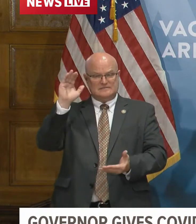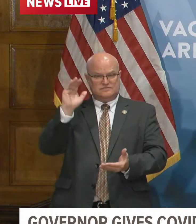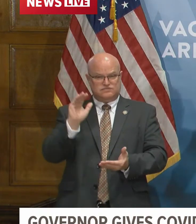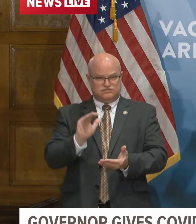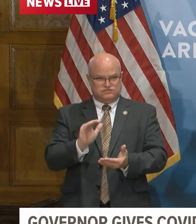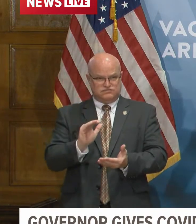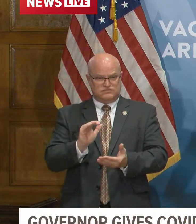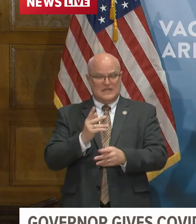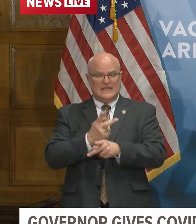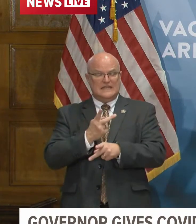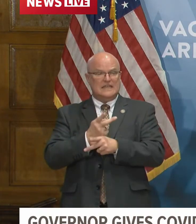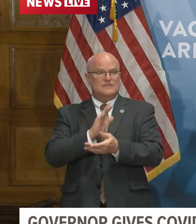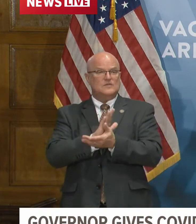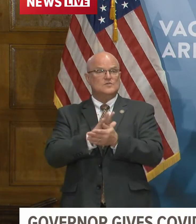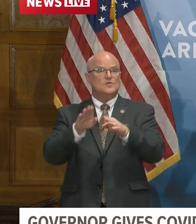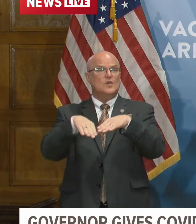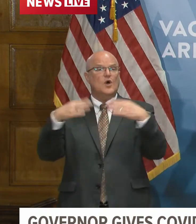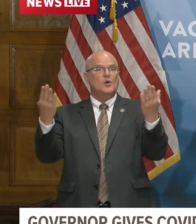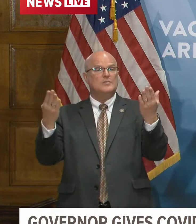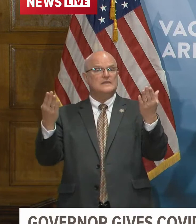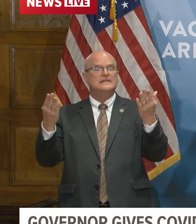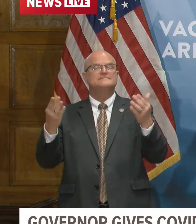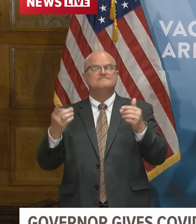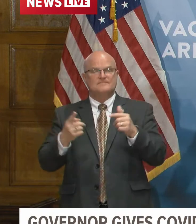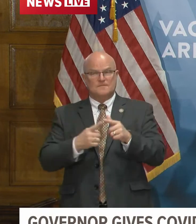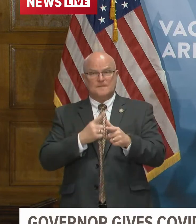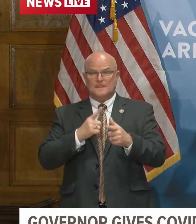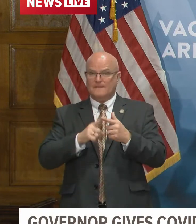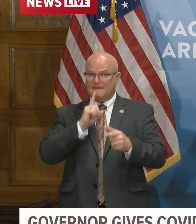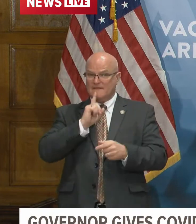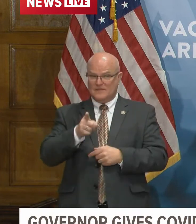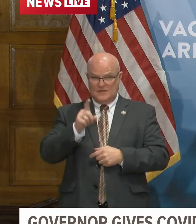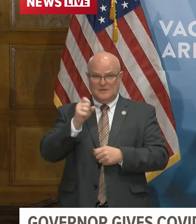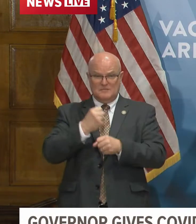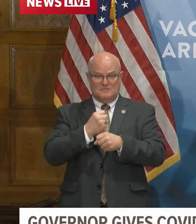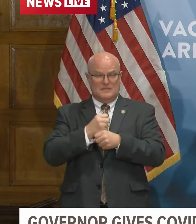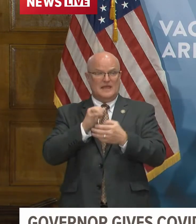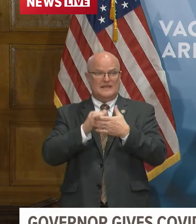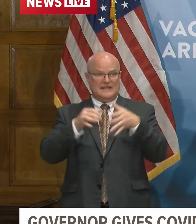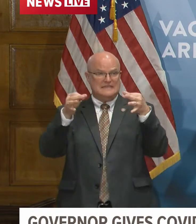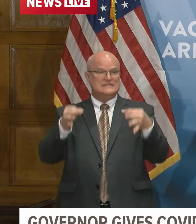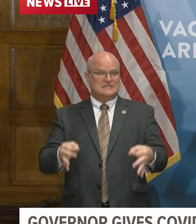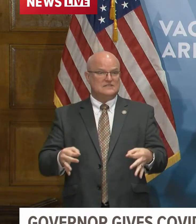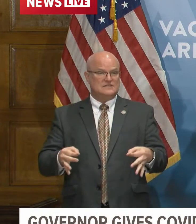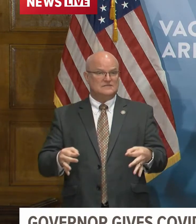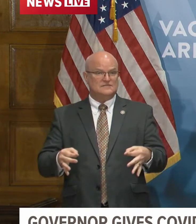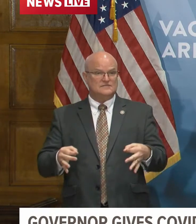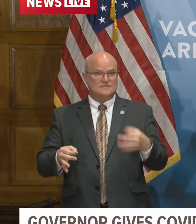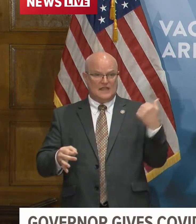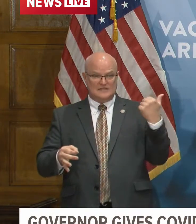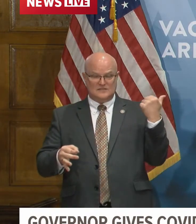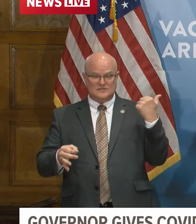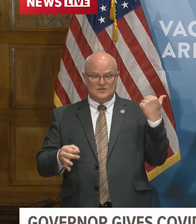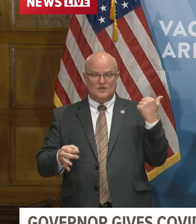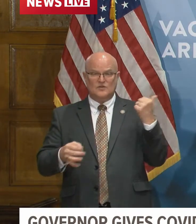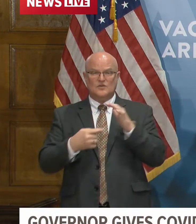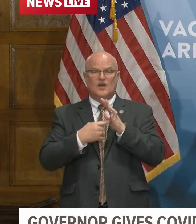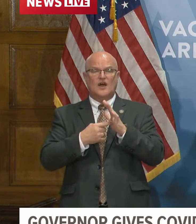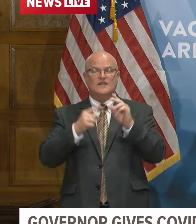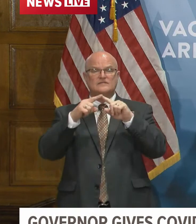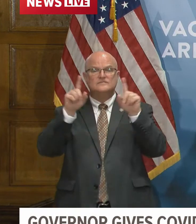school and to keep the school open, then absolutely, they should make that decision. As I pointed out,